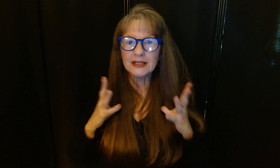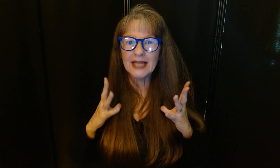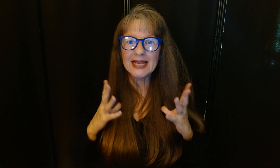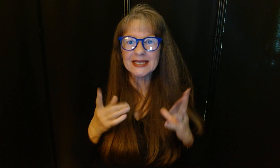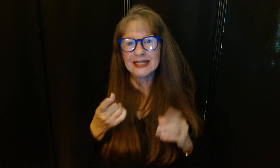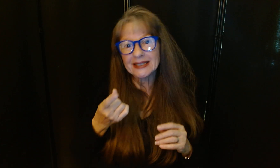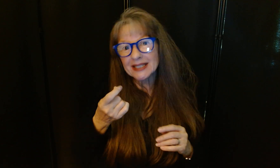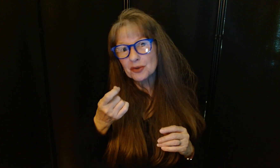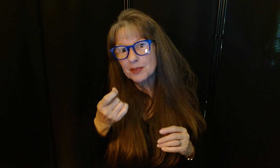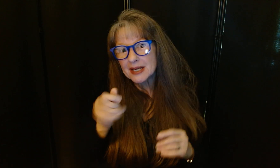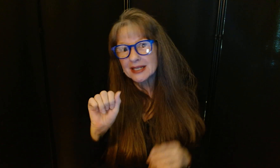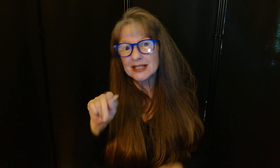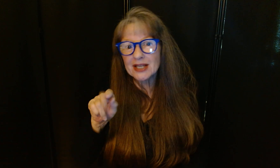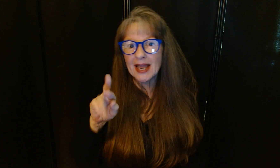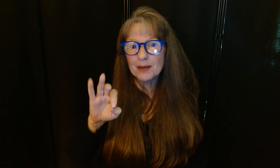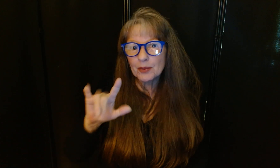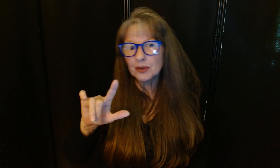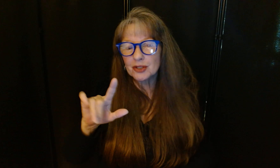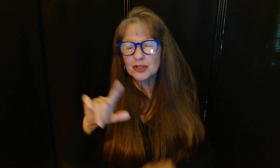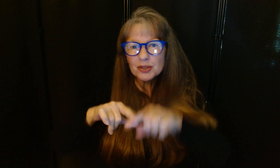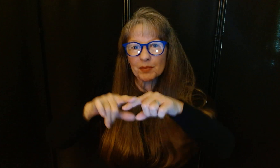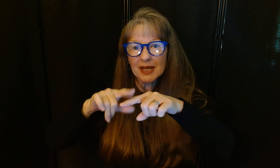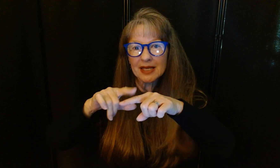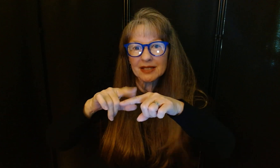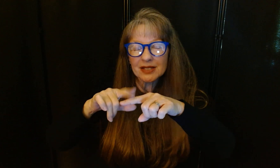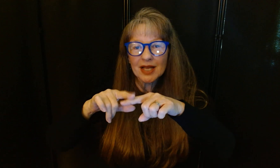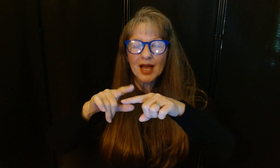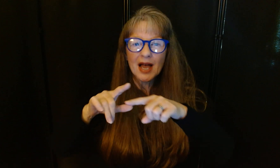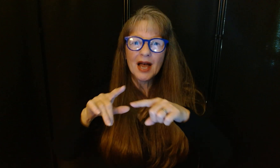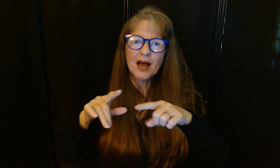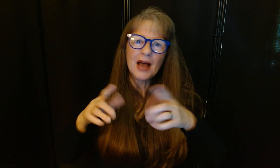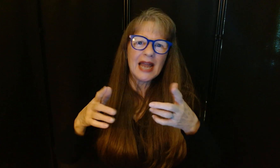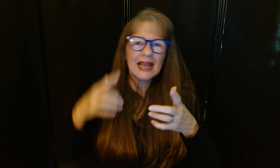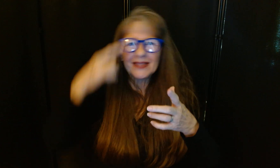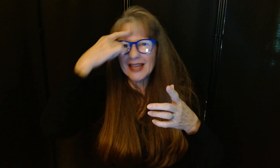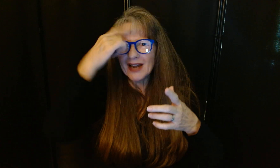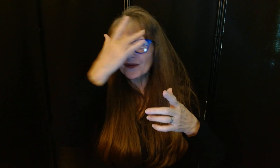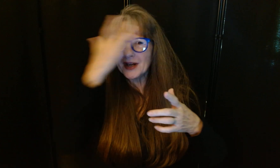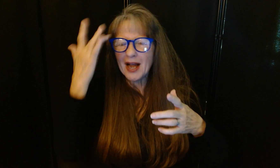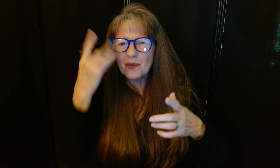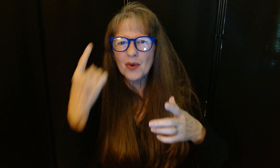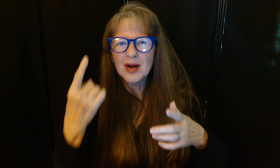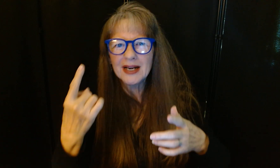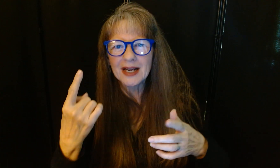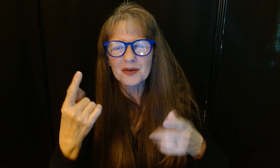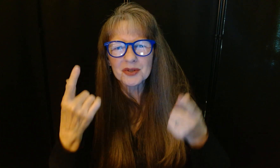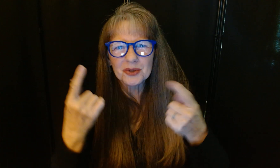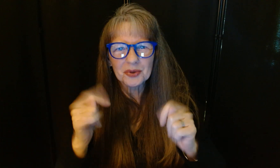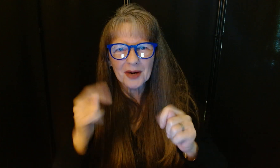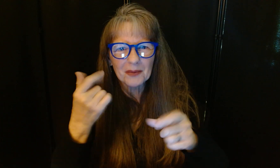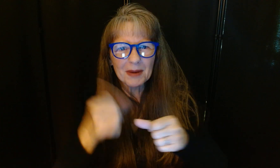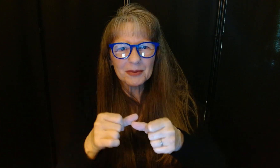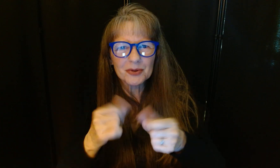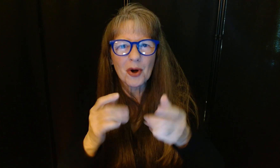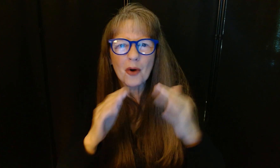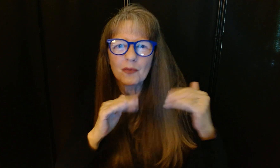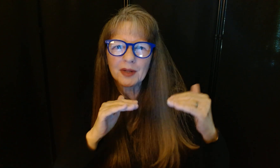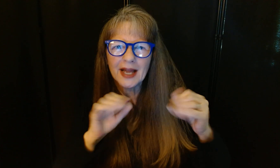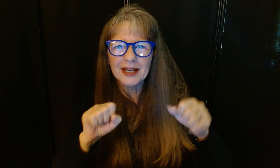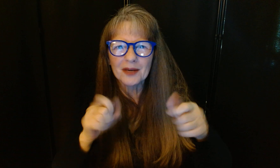holidays and a little bit into April. It just depends. And I think I had forgot one, and I was going to try to remember. So hopefully